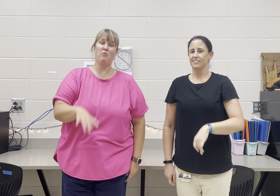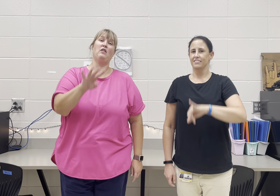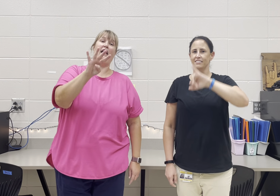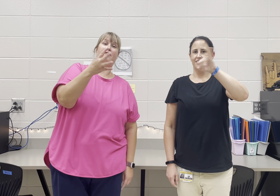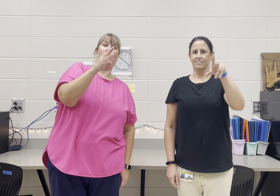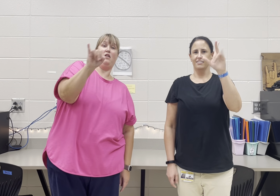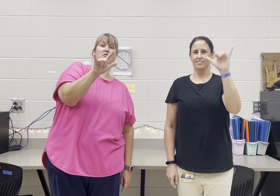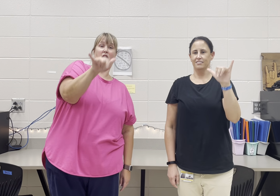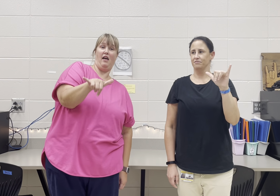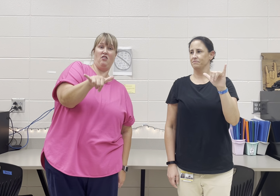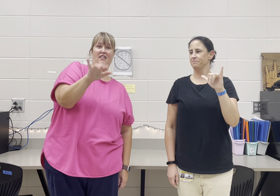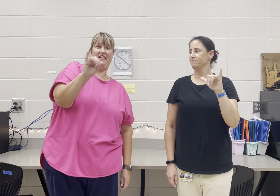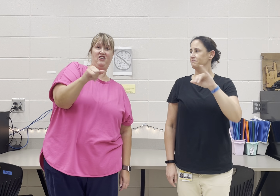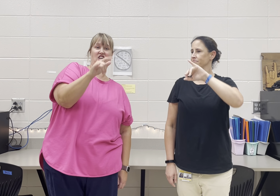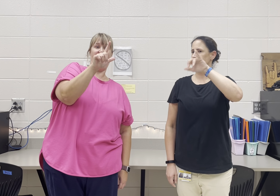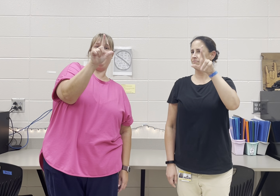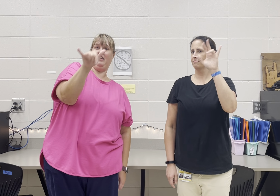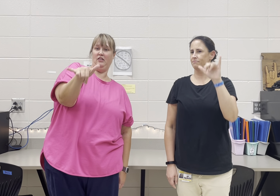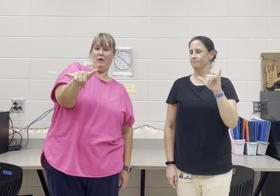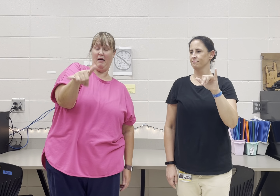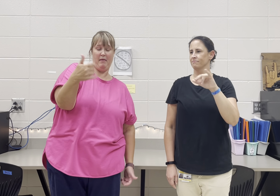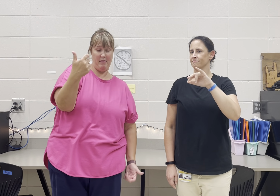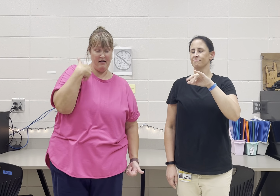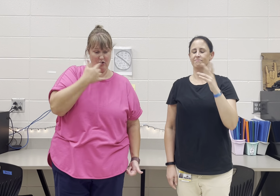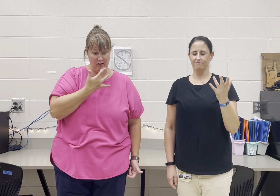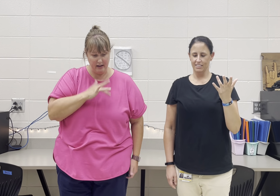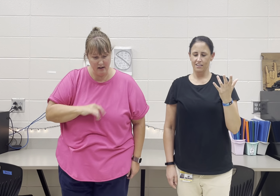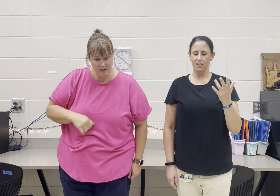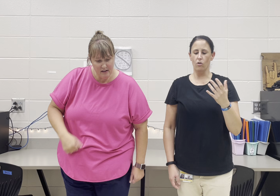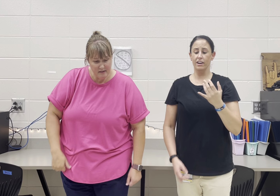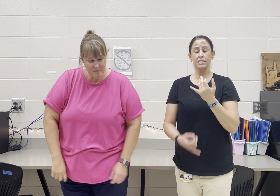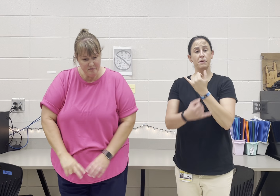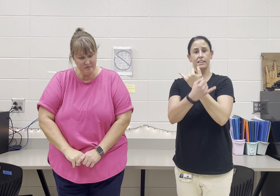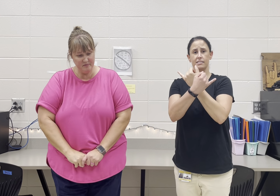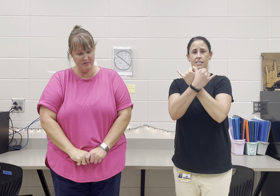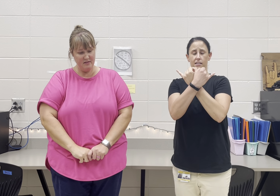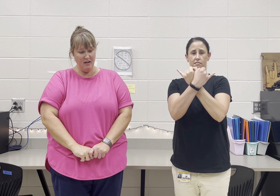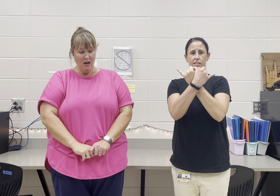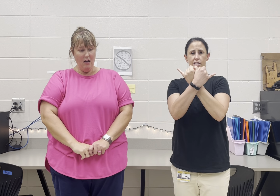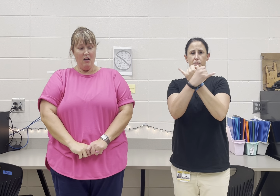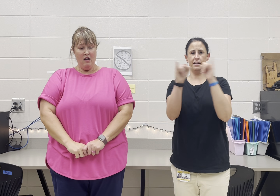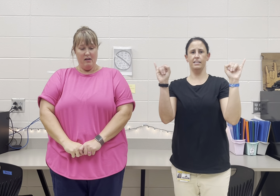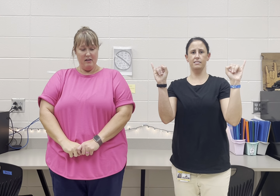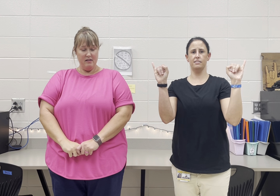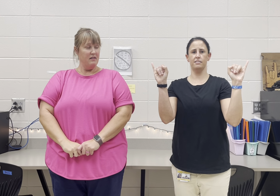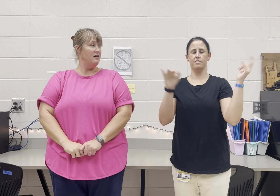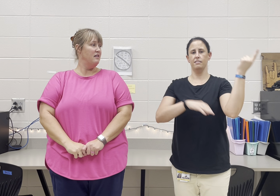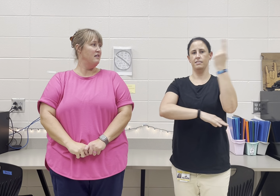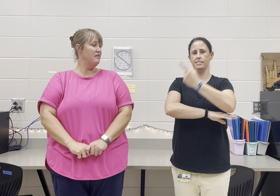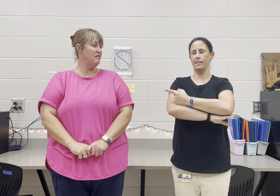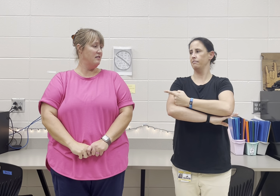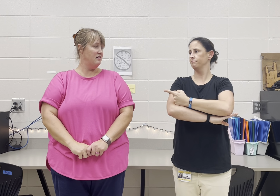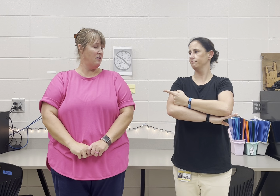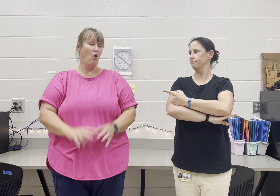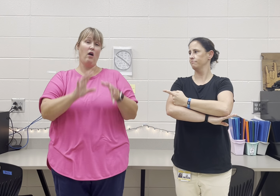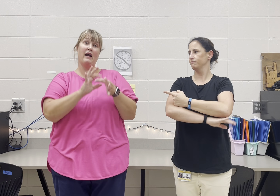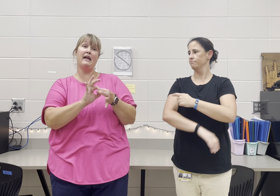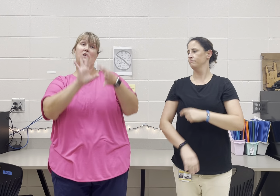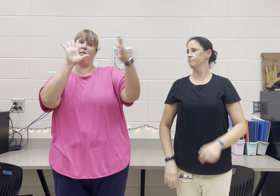like, you get like the J, the L, and the Y maybe if you're lucky. Or Independence Day. Independence Day. Or